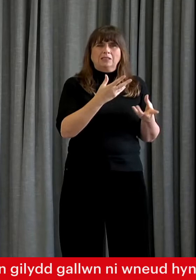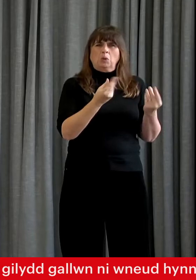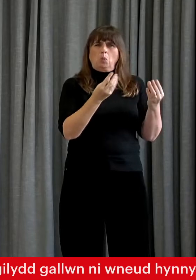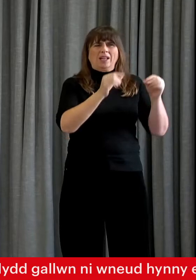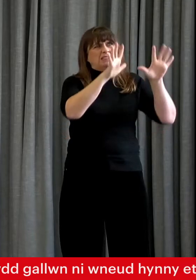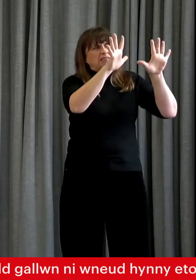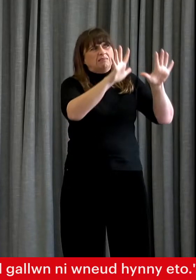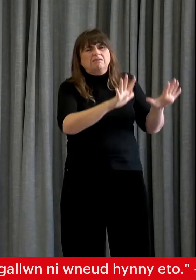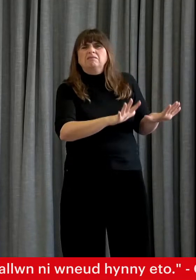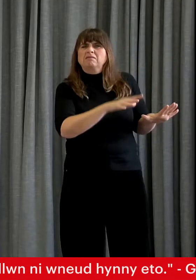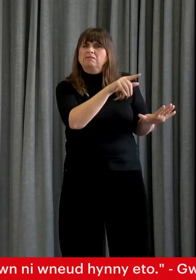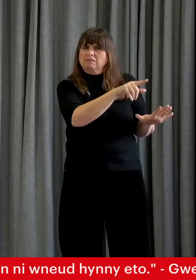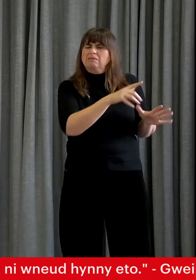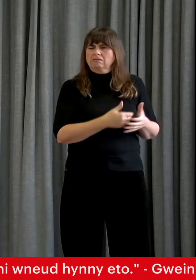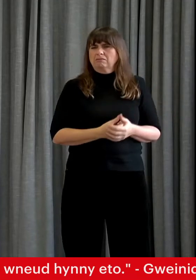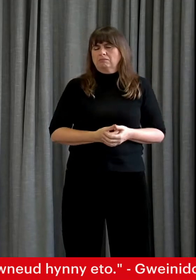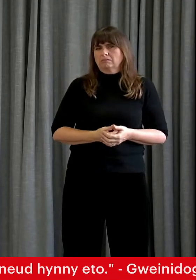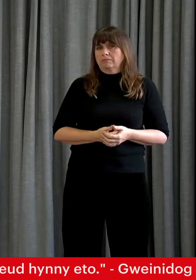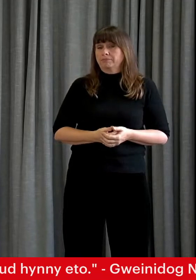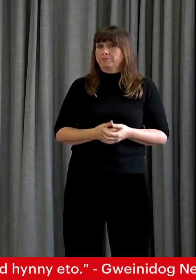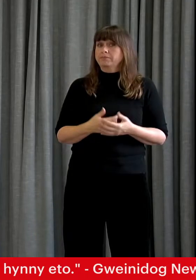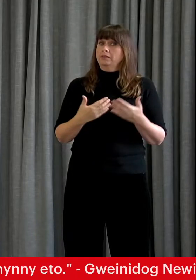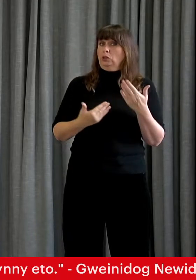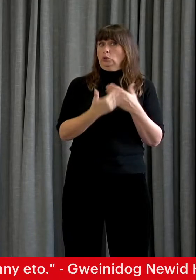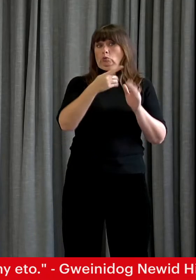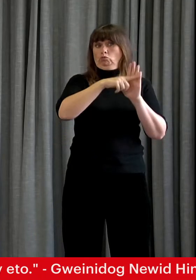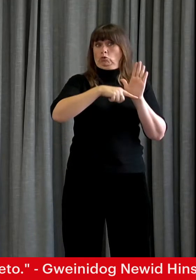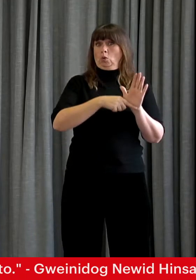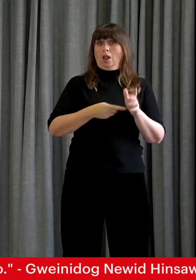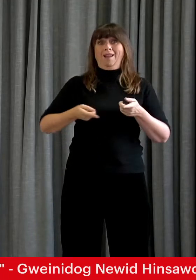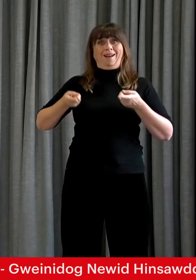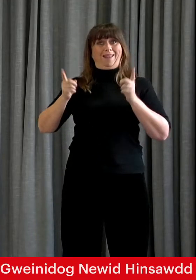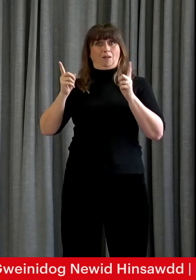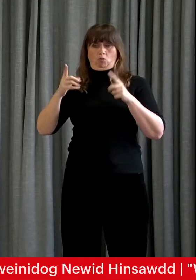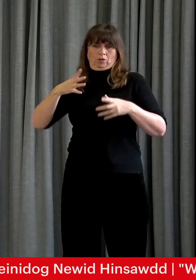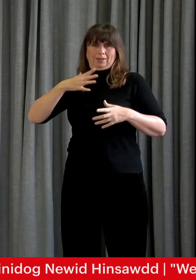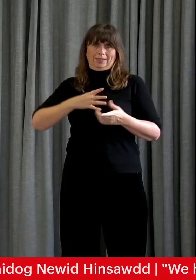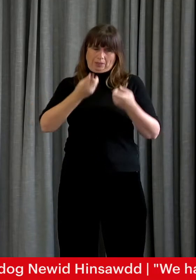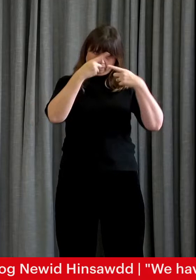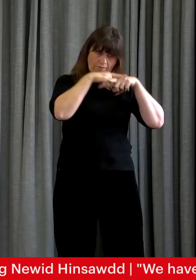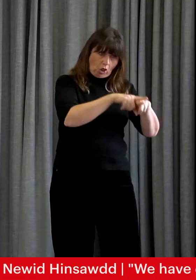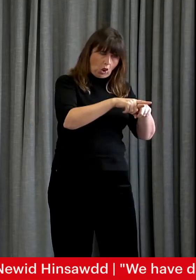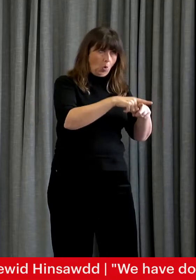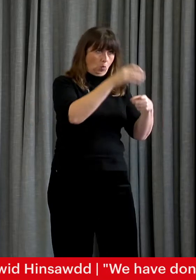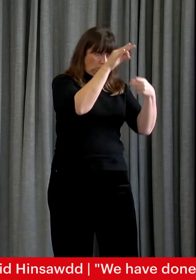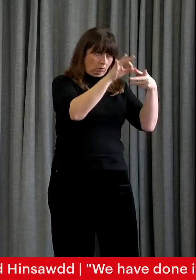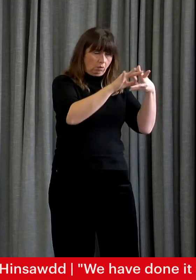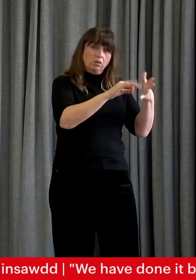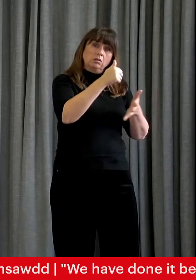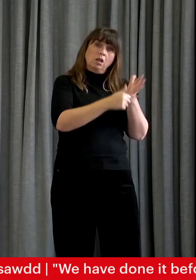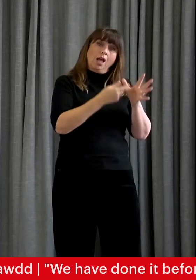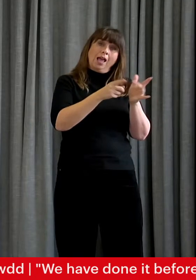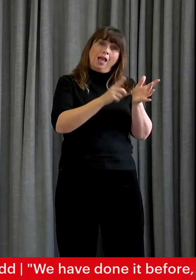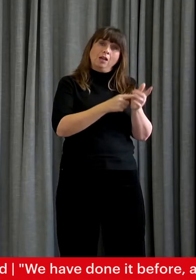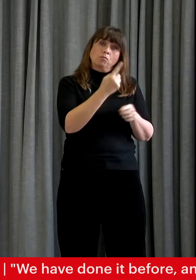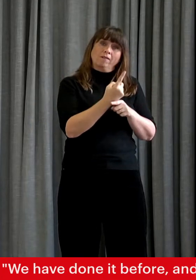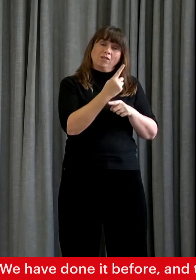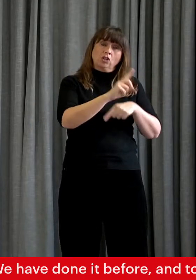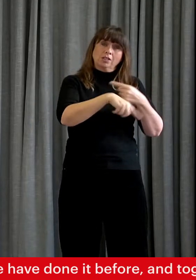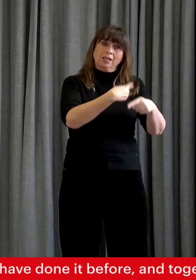this new standard that are either new or revised, and landlords will need to start the process of becoming compliant with these elements from April the 1st next